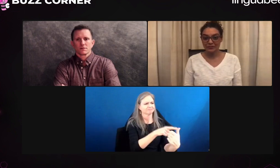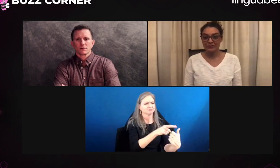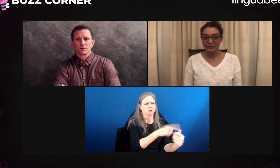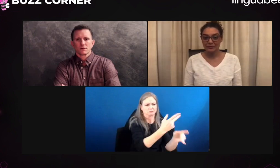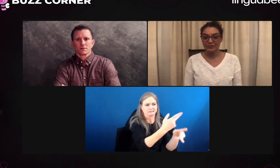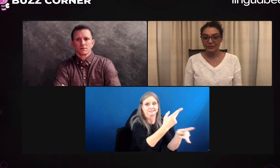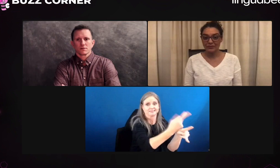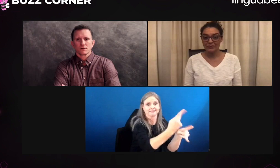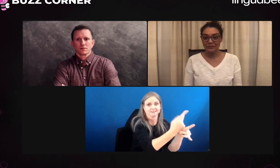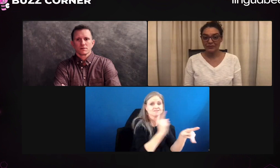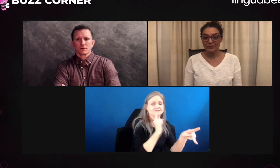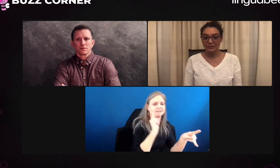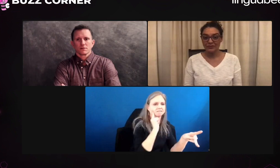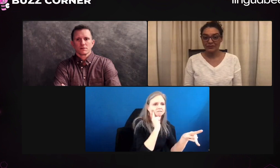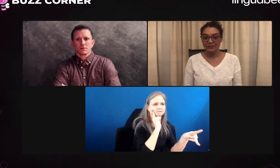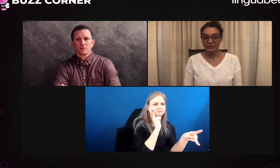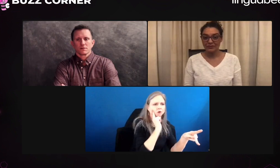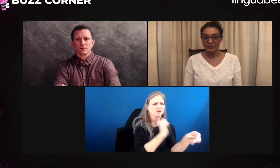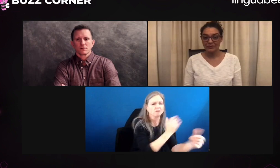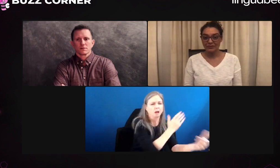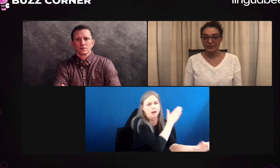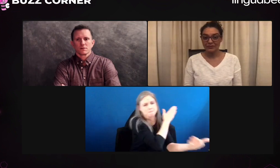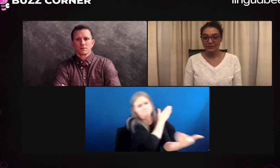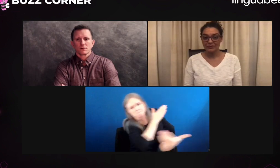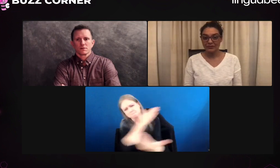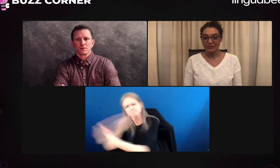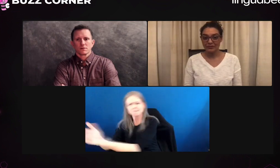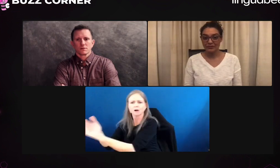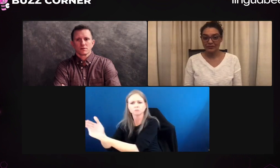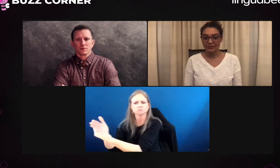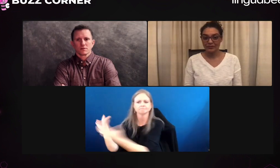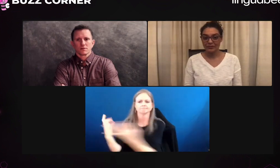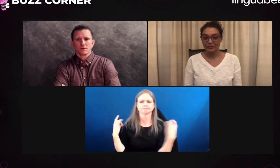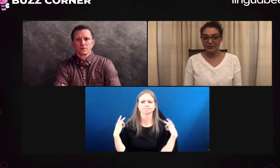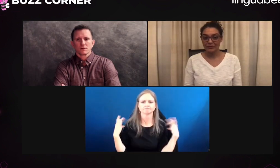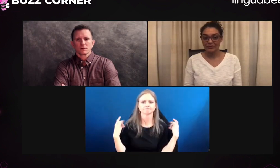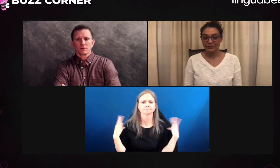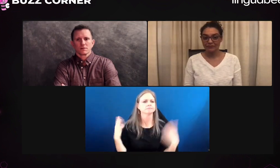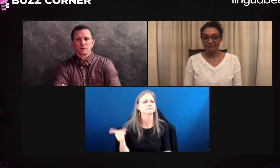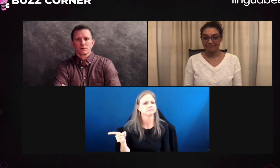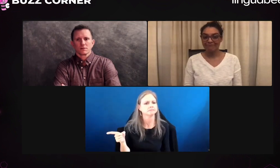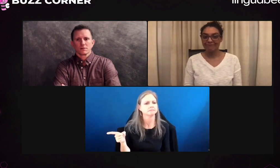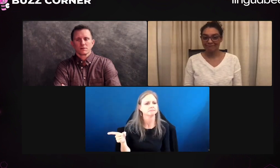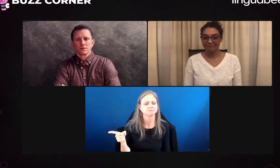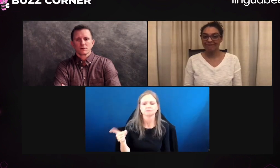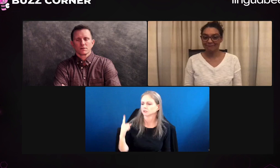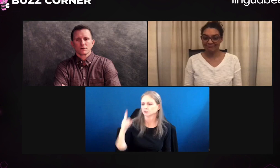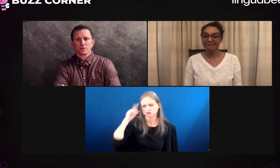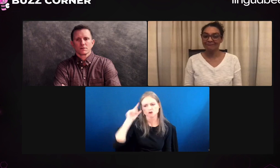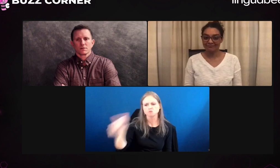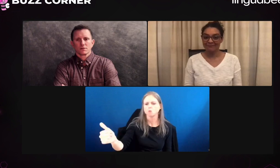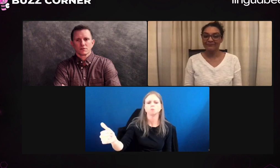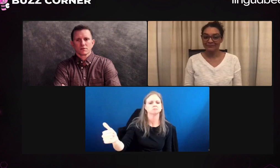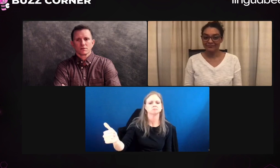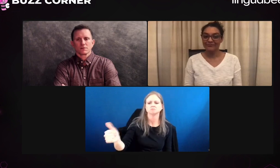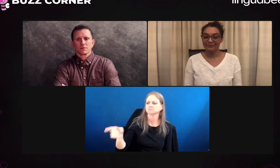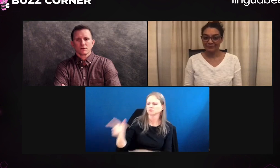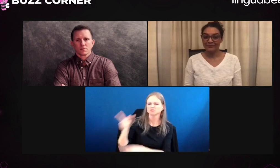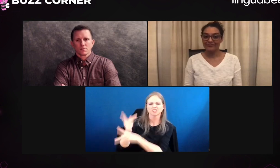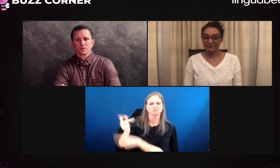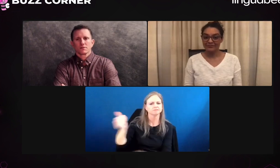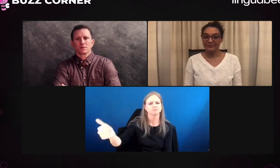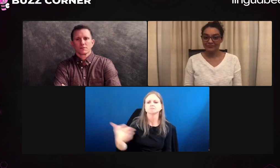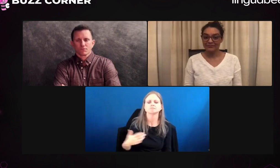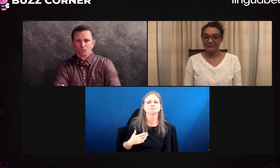we're shifting into a different direction, right? So if we look at this as a paradigm where deaf community takes